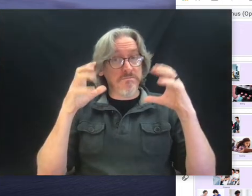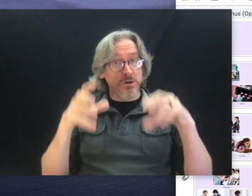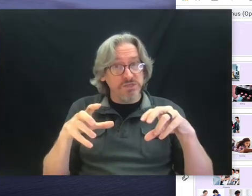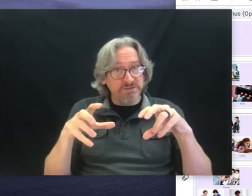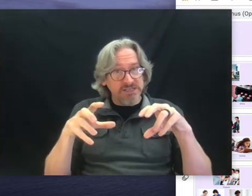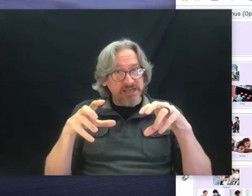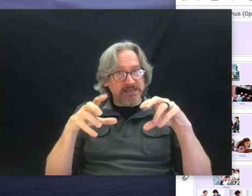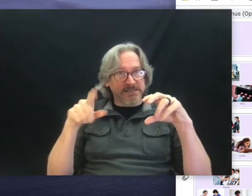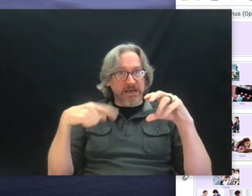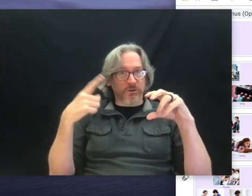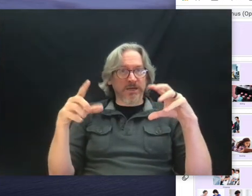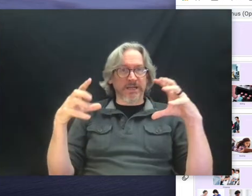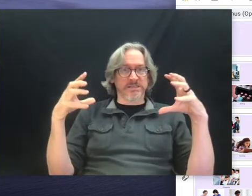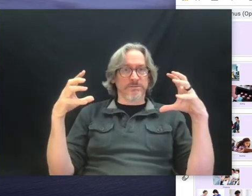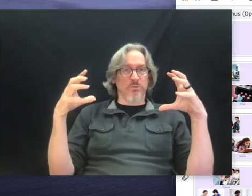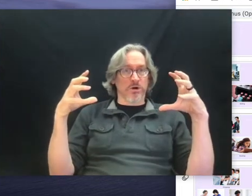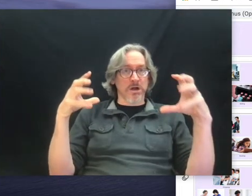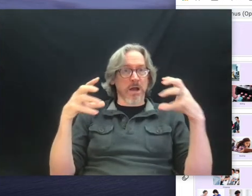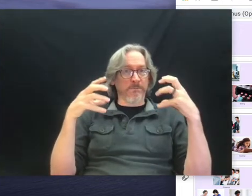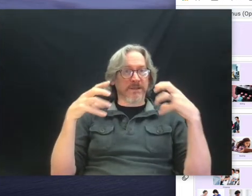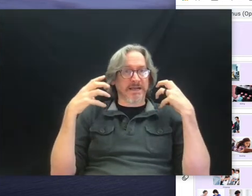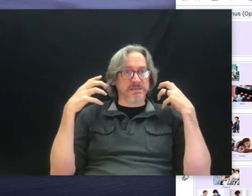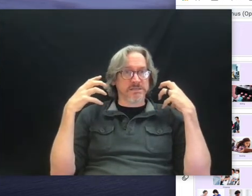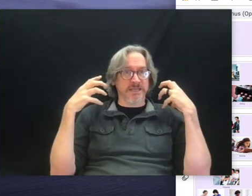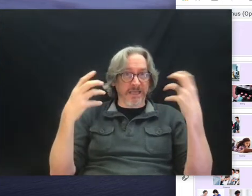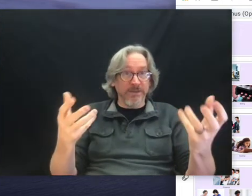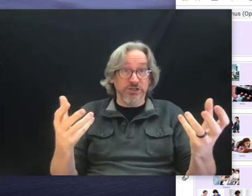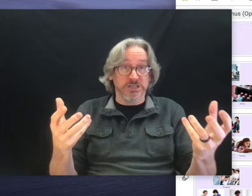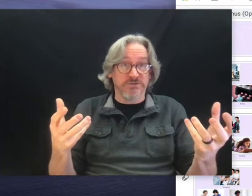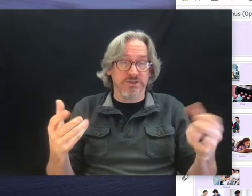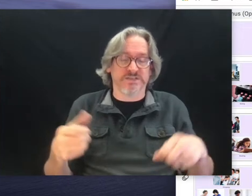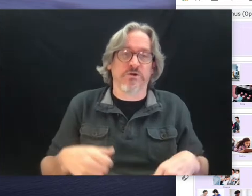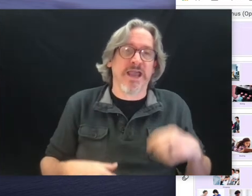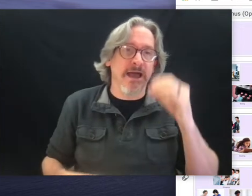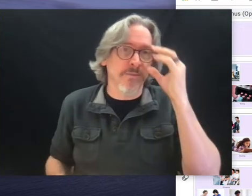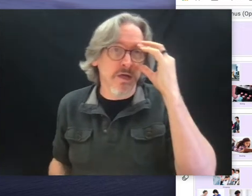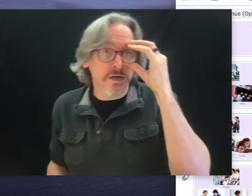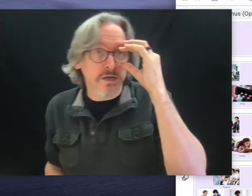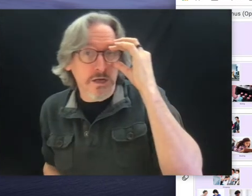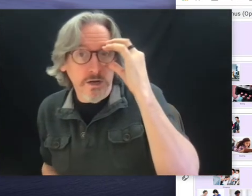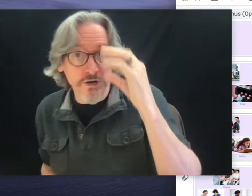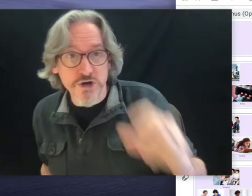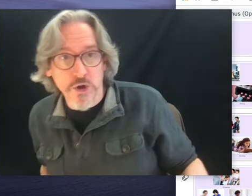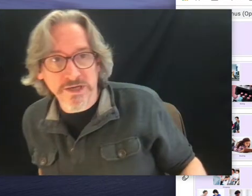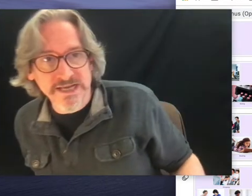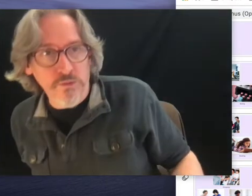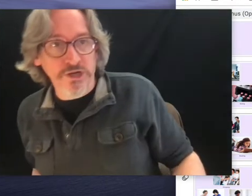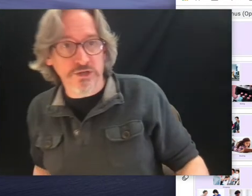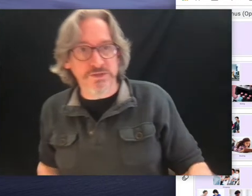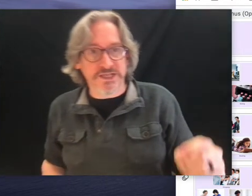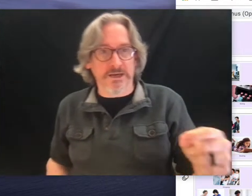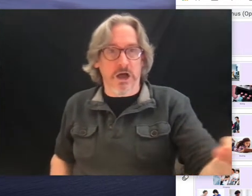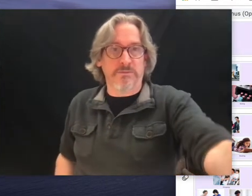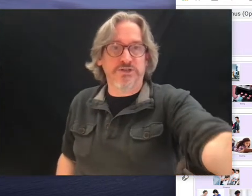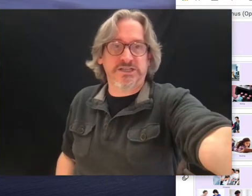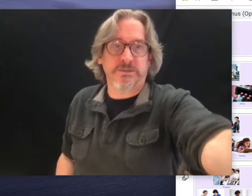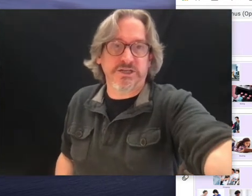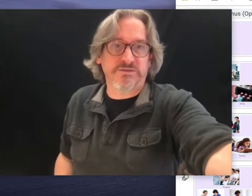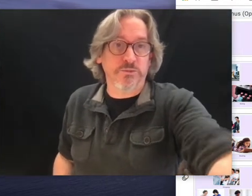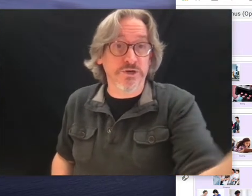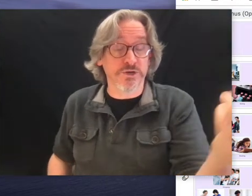In most of these cases, now that we're getting some more complex images for this vocab, notice how we're using